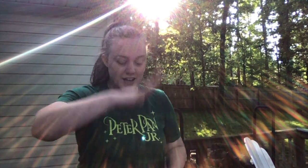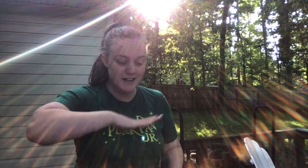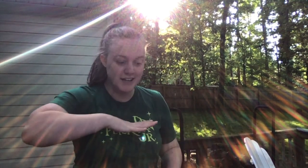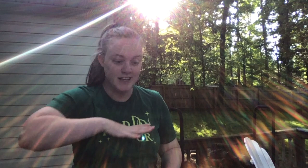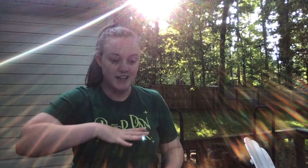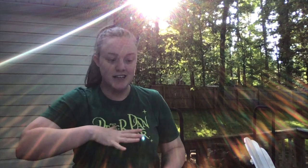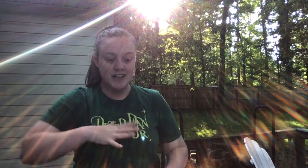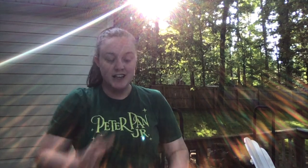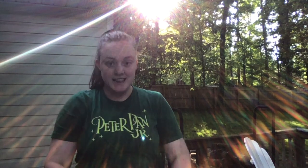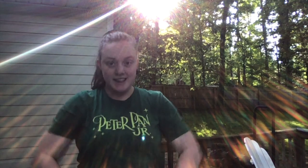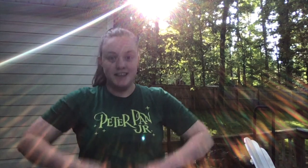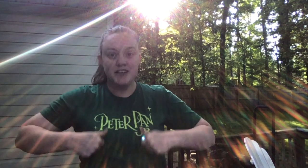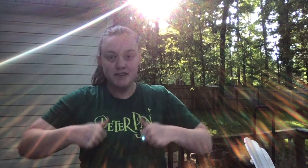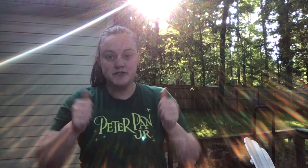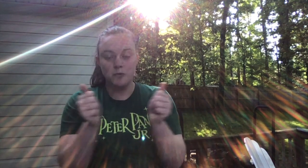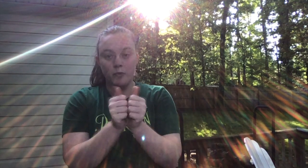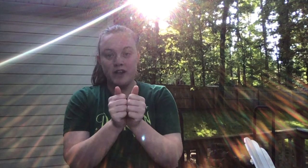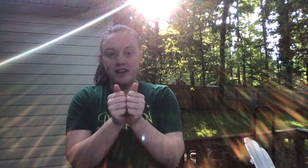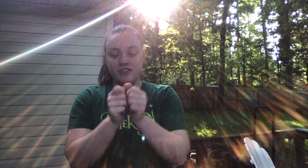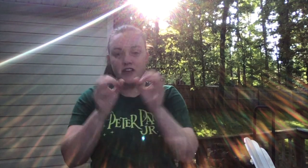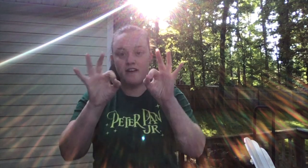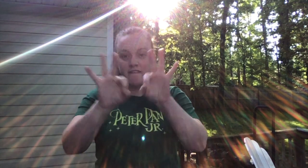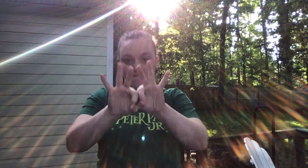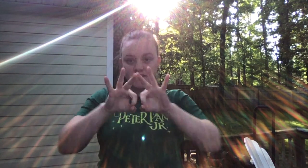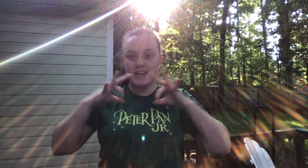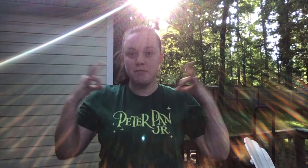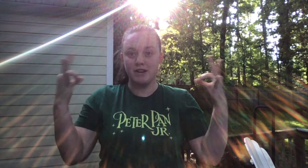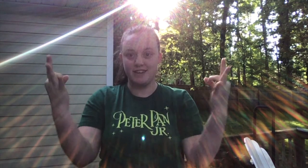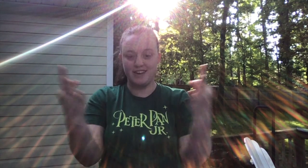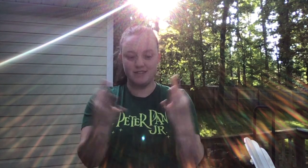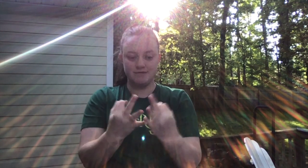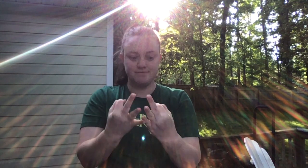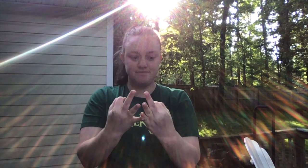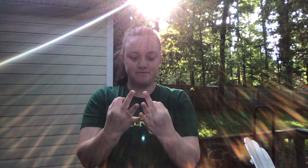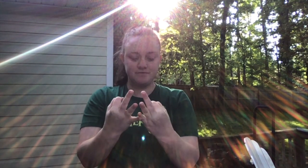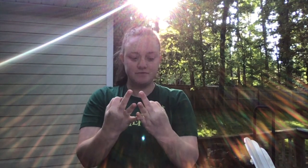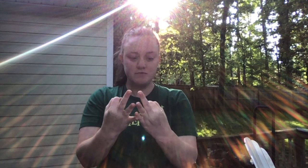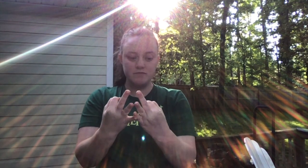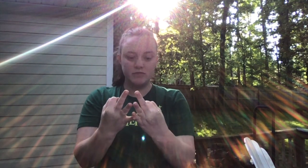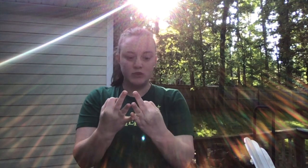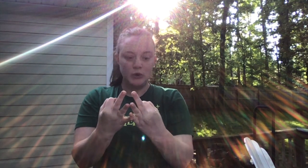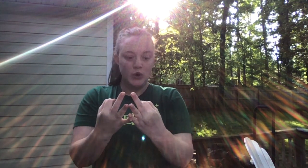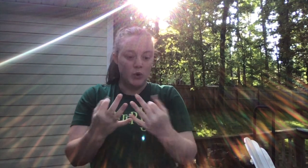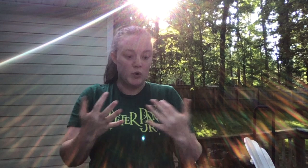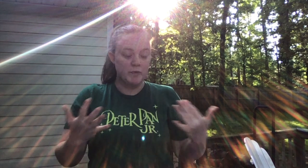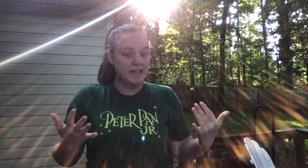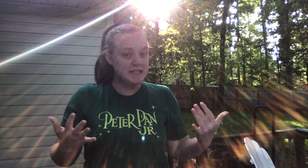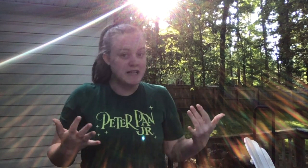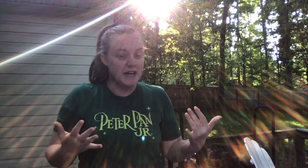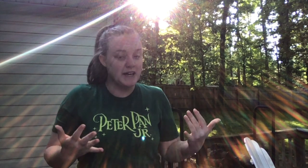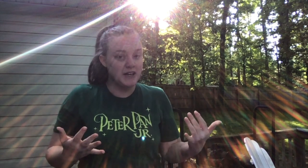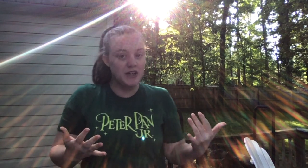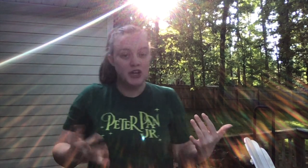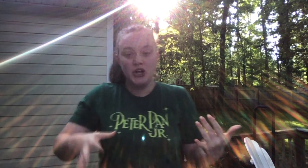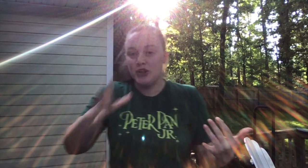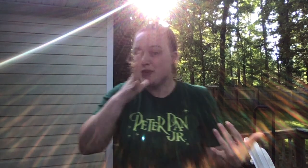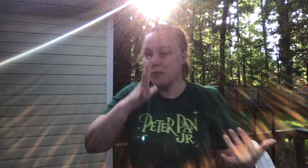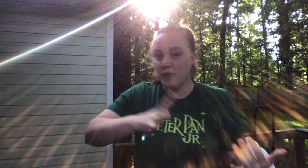man lives with family. Or we can say the